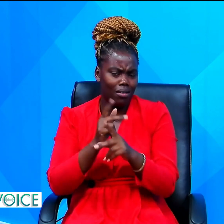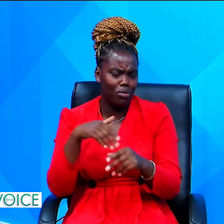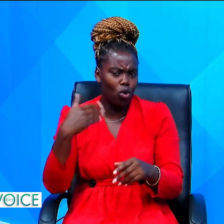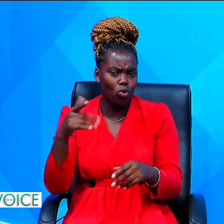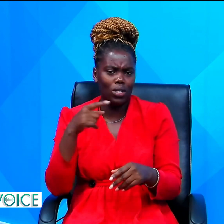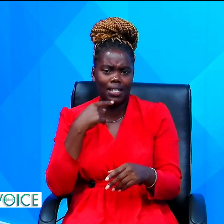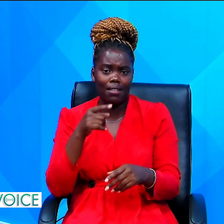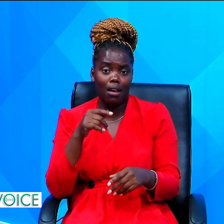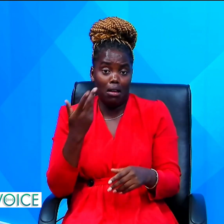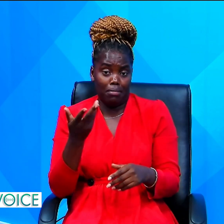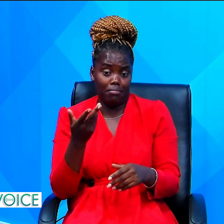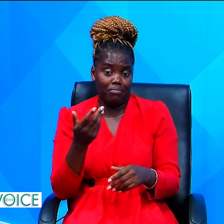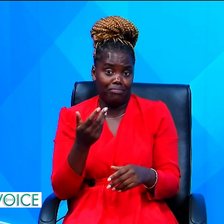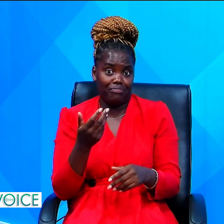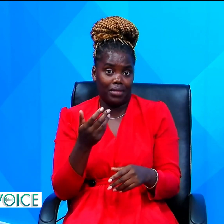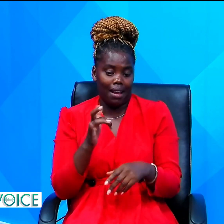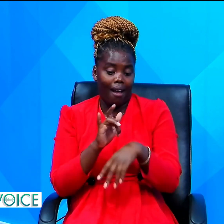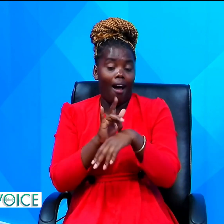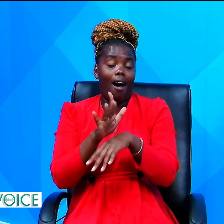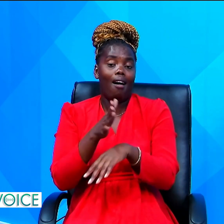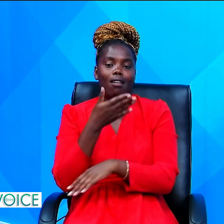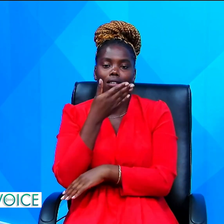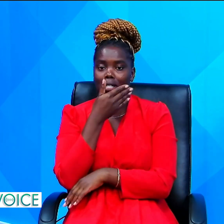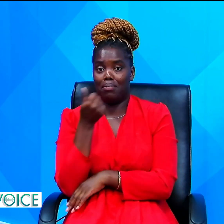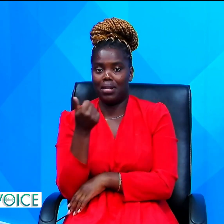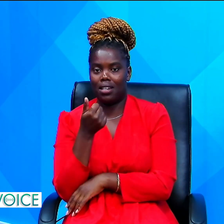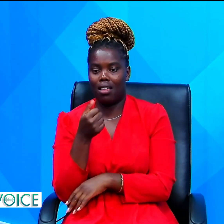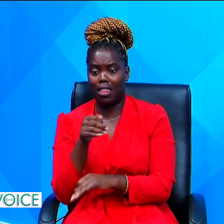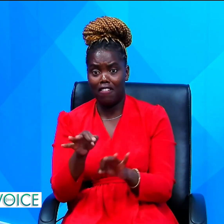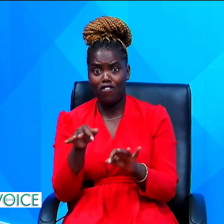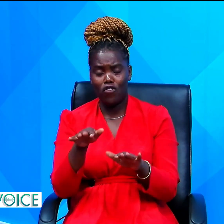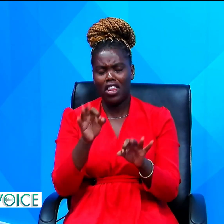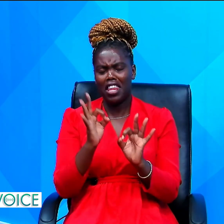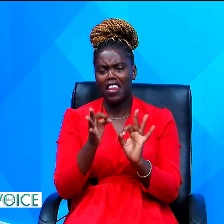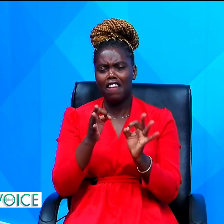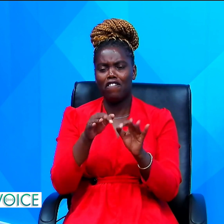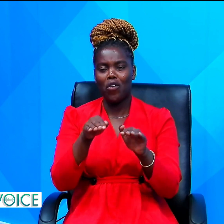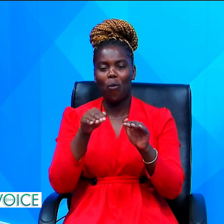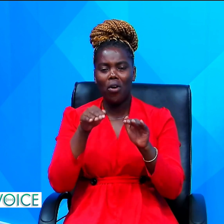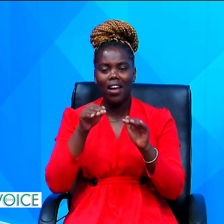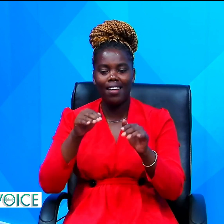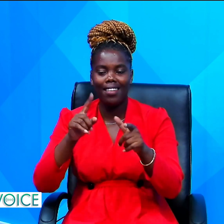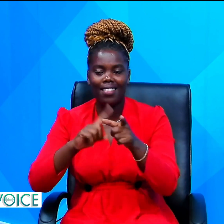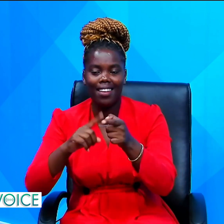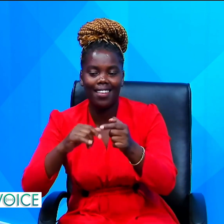we ignore, the more dangerous it becomes. So let us be careful and be better.